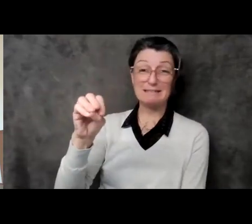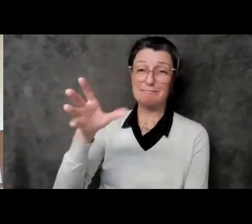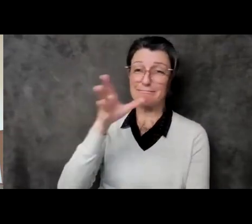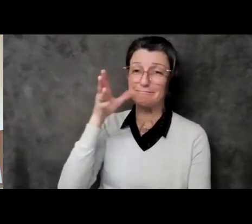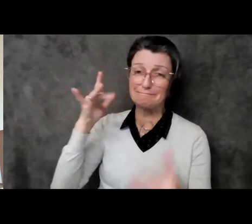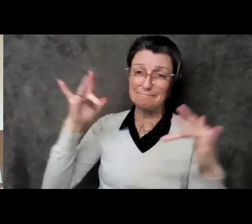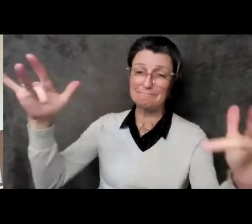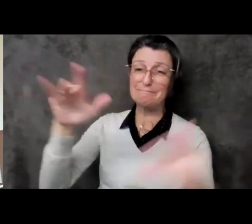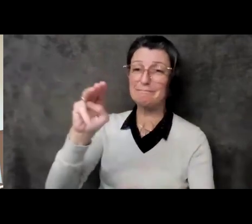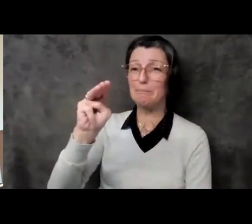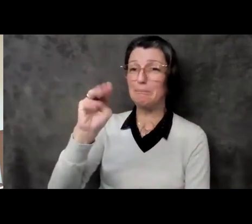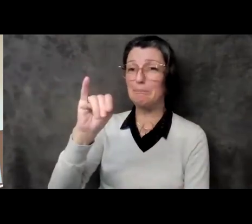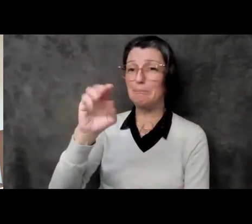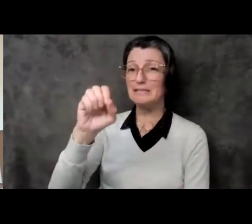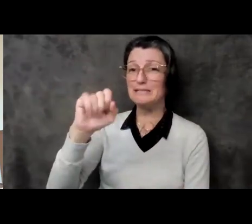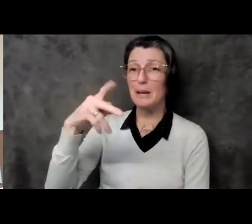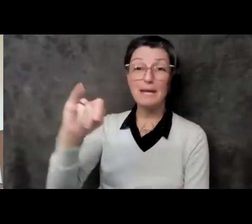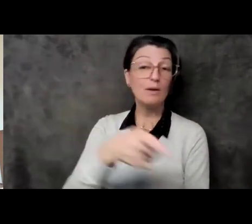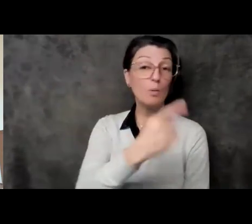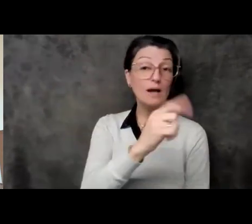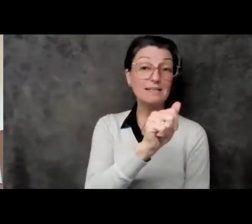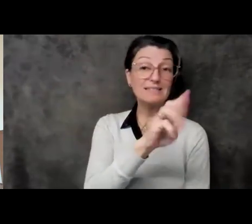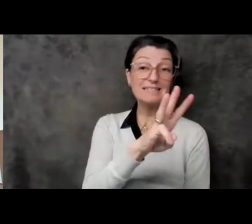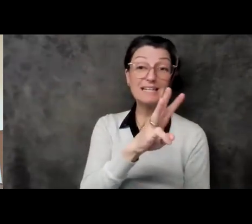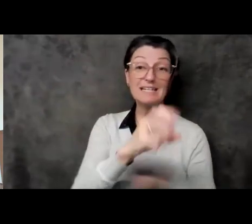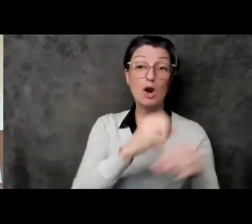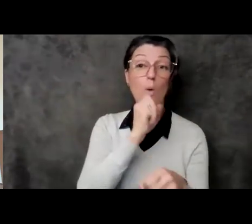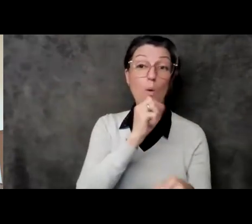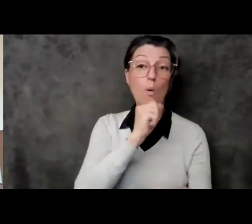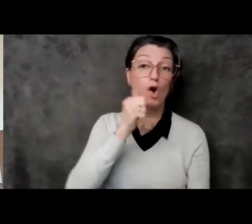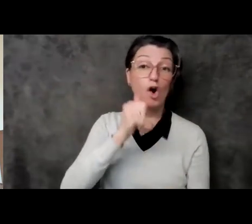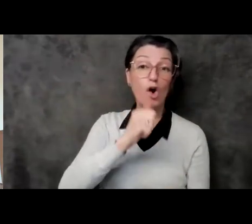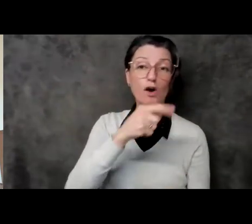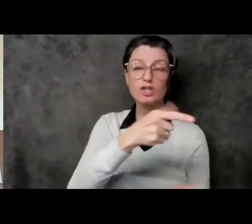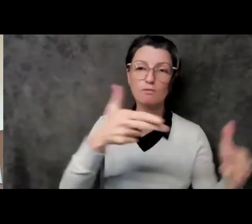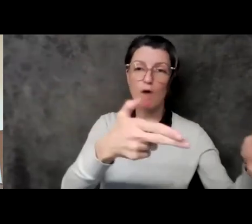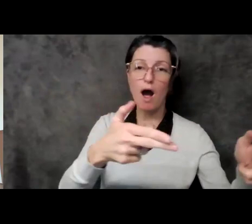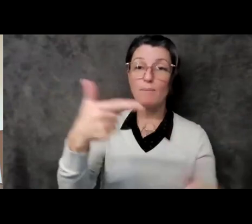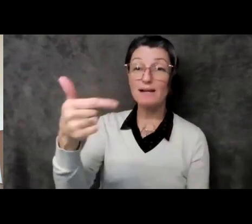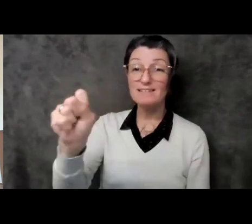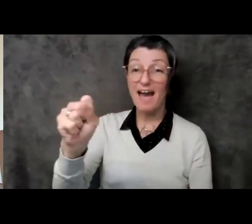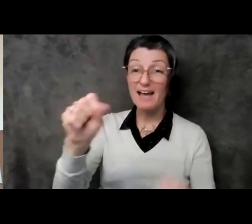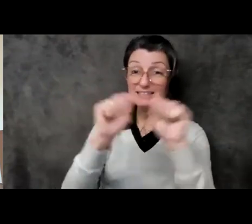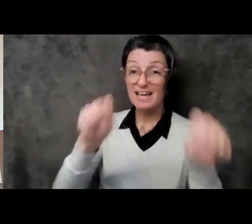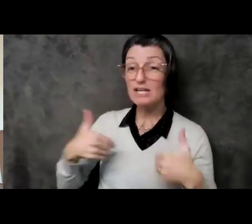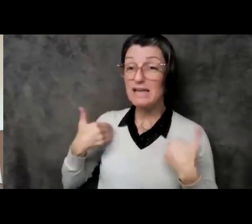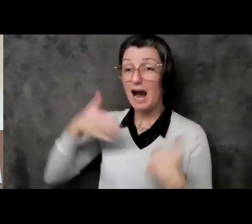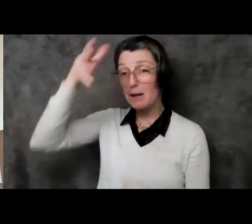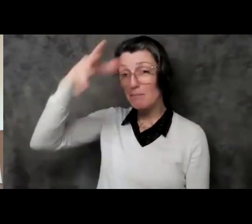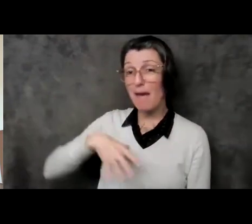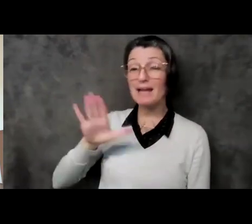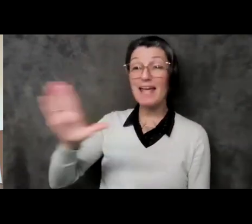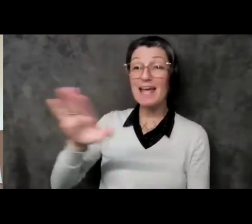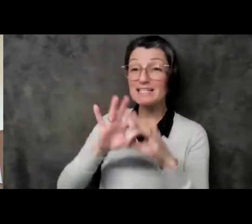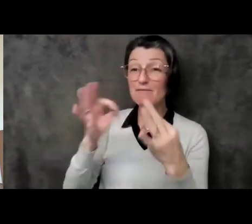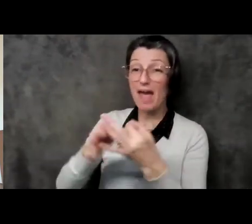a 17-year-old gas station robbery suspect, a young man whose family he knew, was thrown into